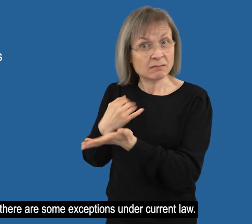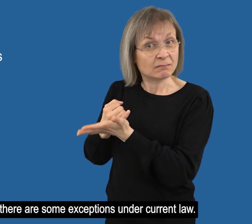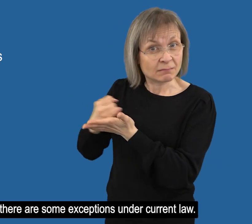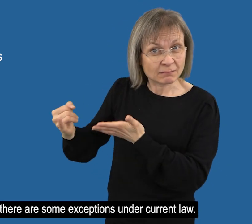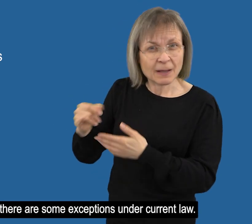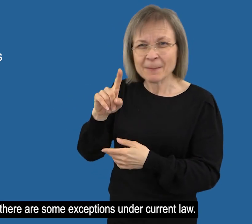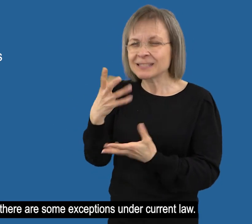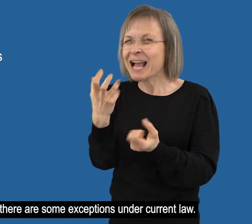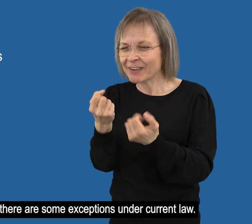under current law.